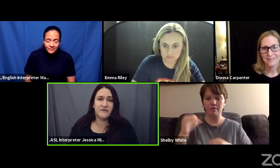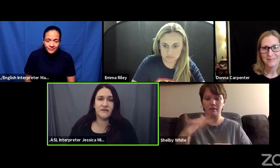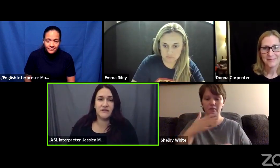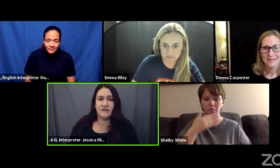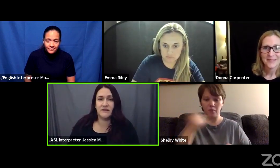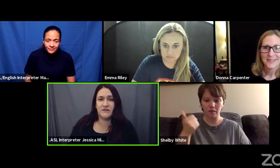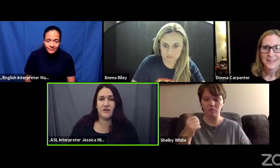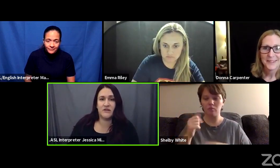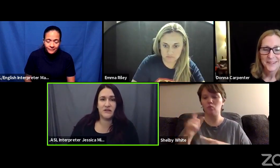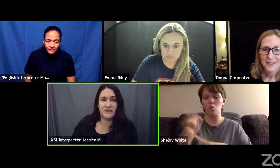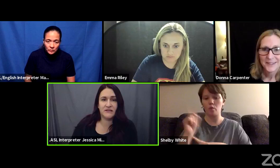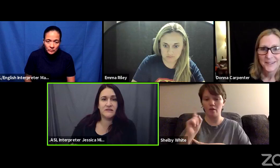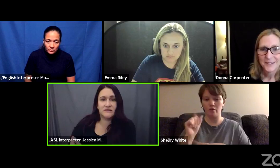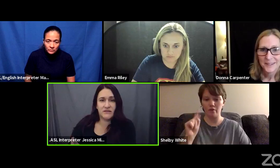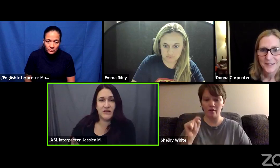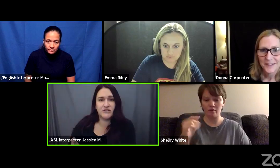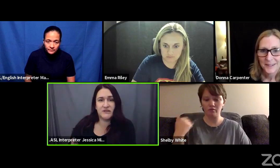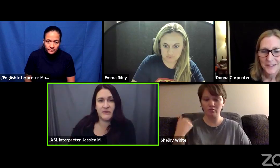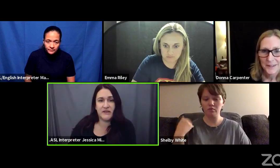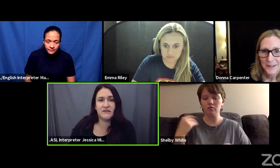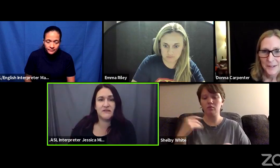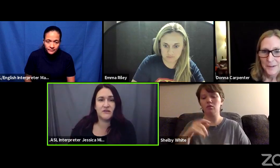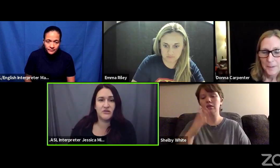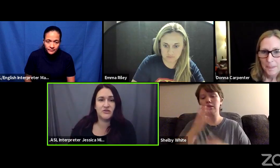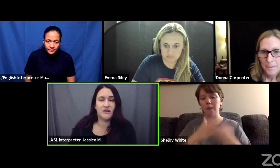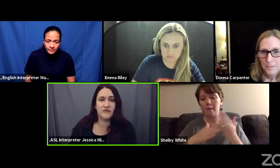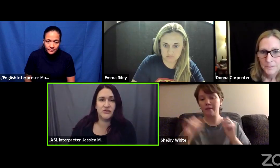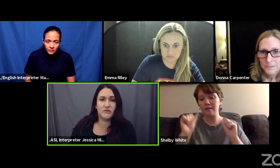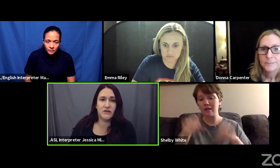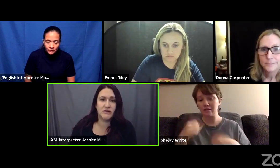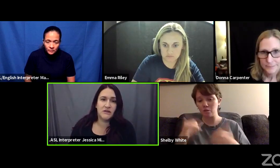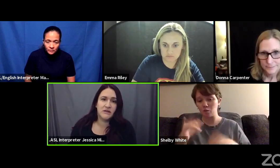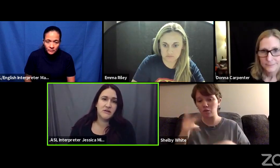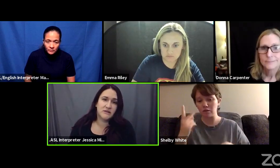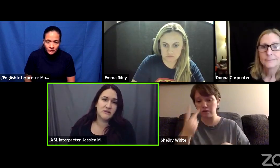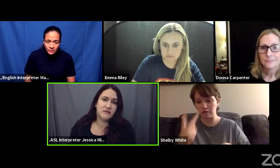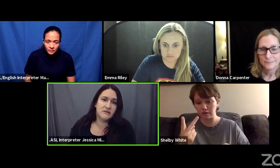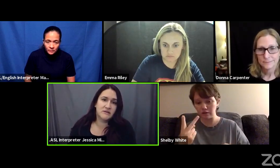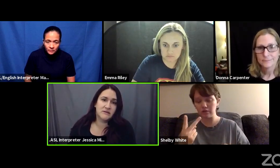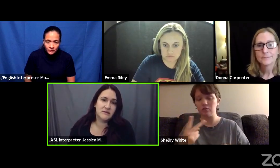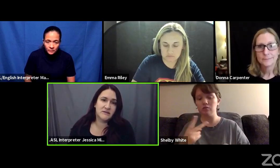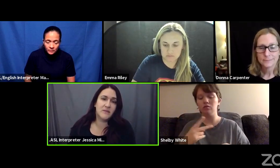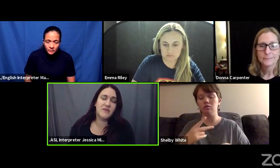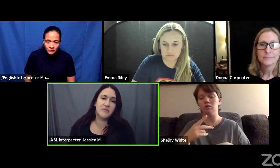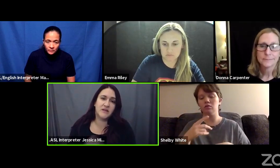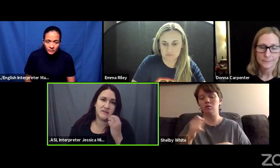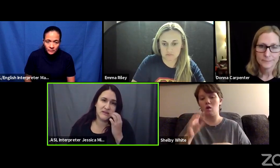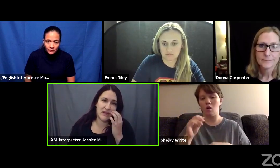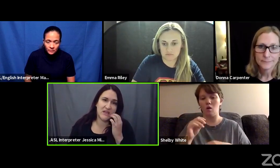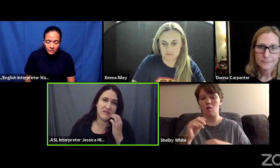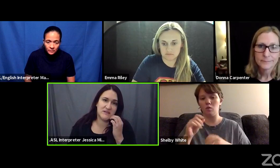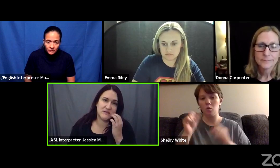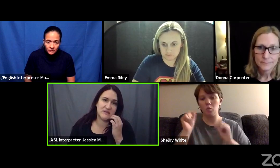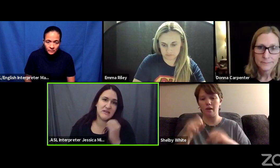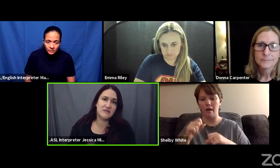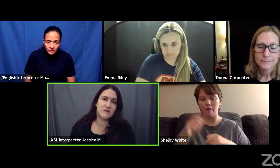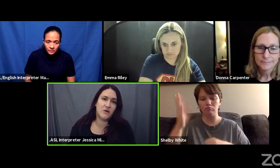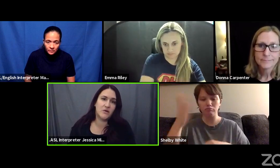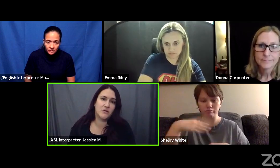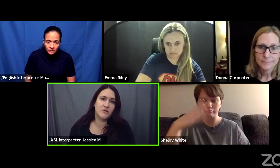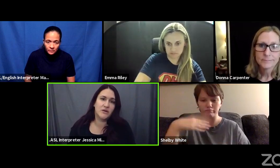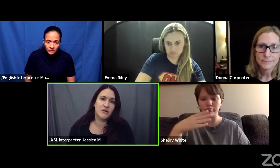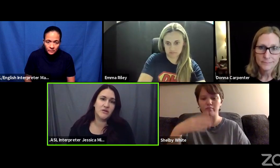It's safe to assume that you can like touch is best, usually on the shoulder. Some people, like I said, can still